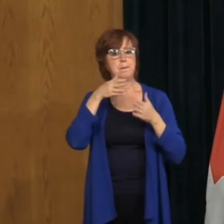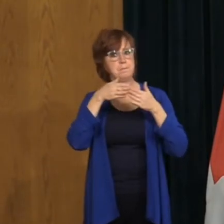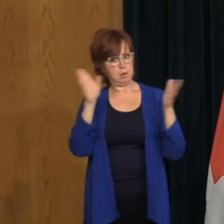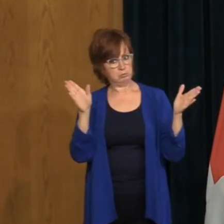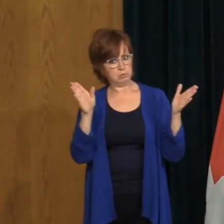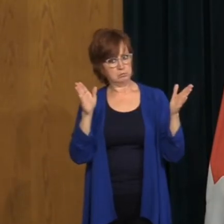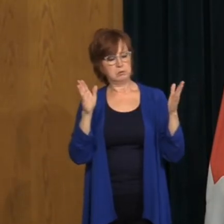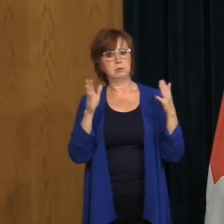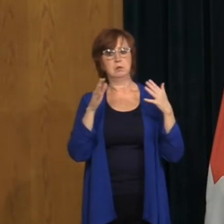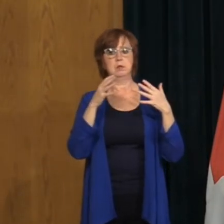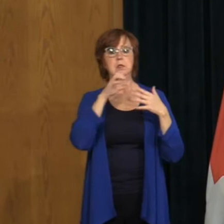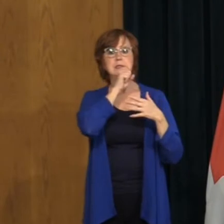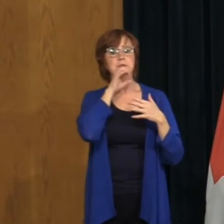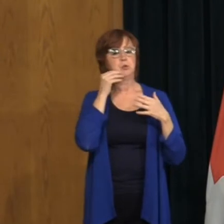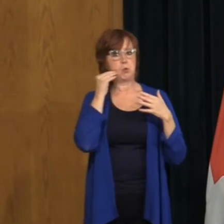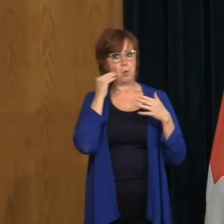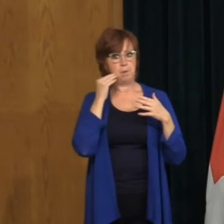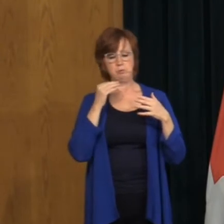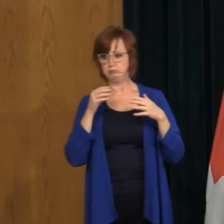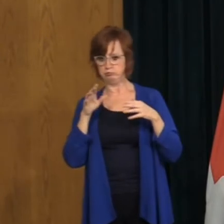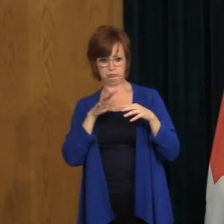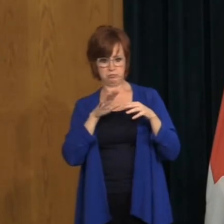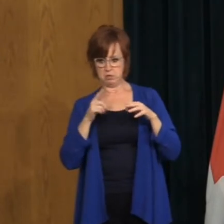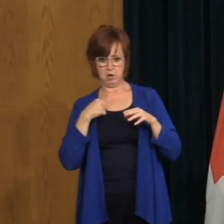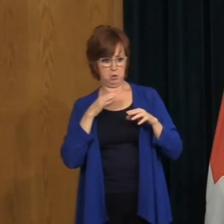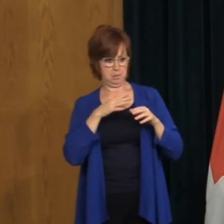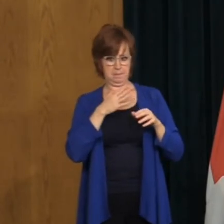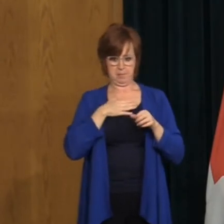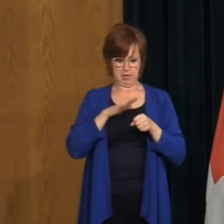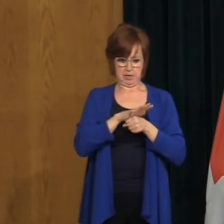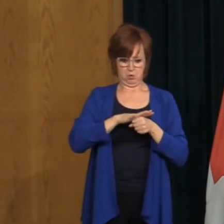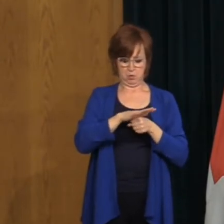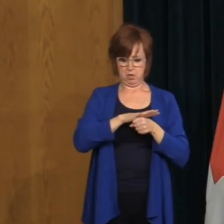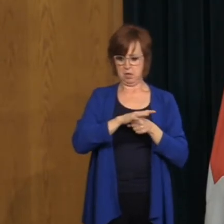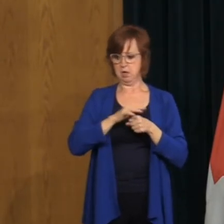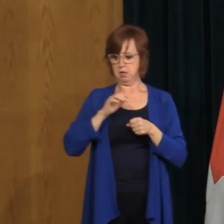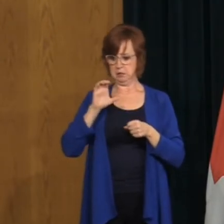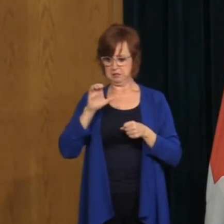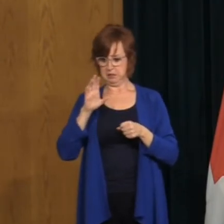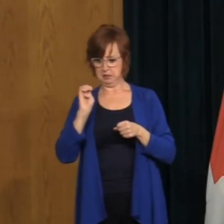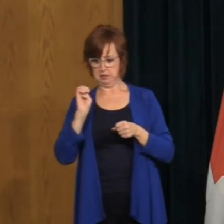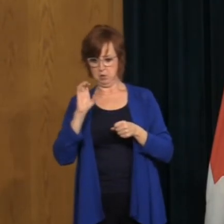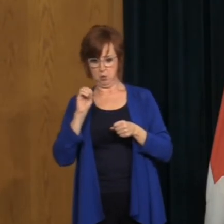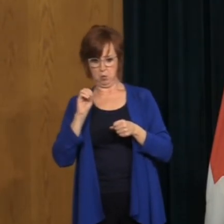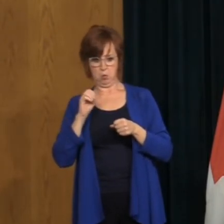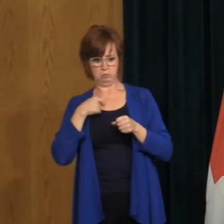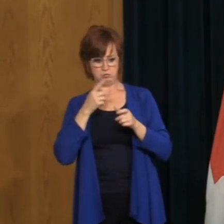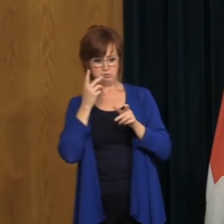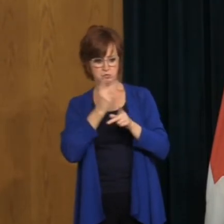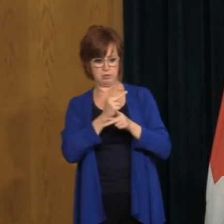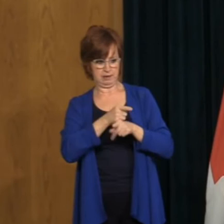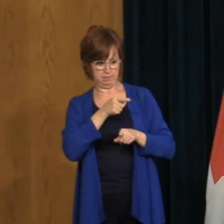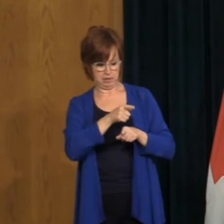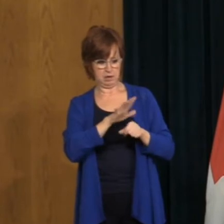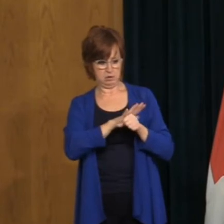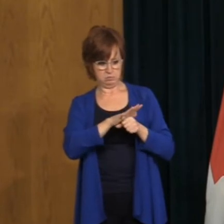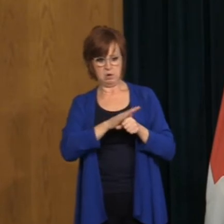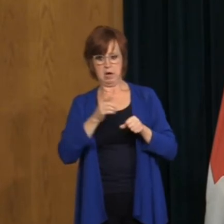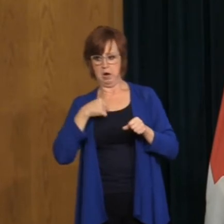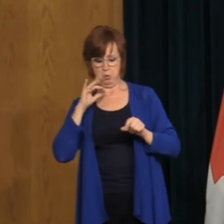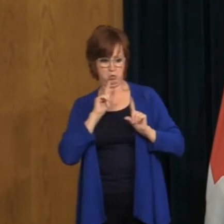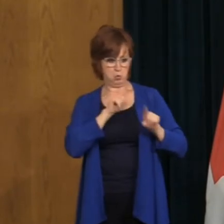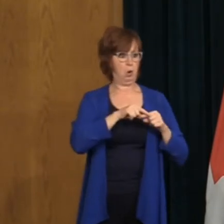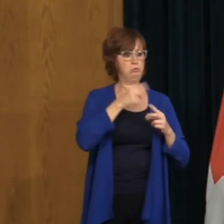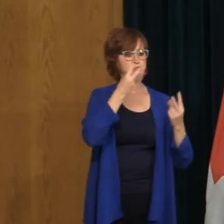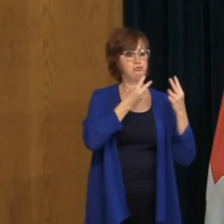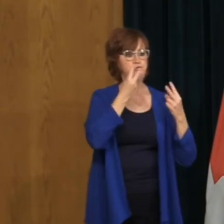care facilities in their respective region. Since the amalgamation of the health regions